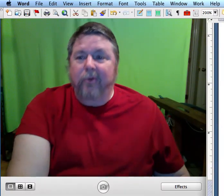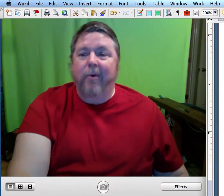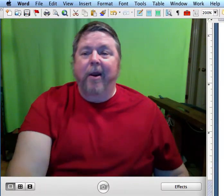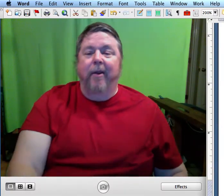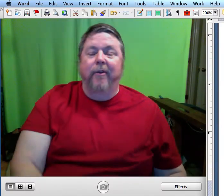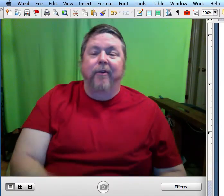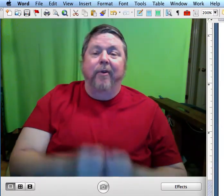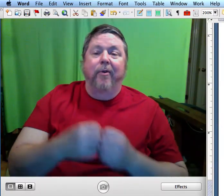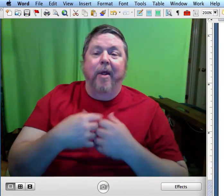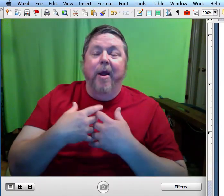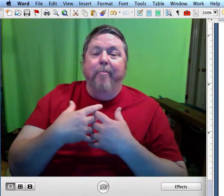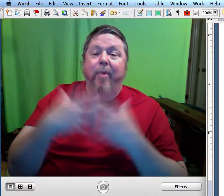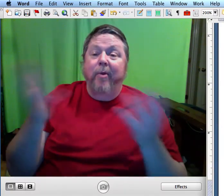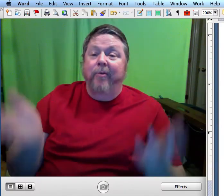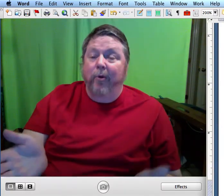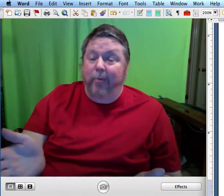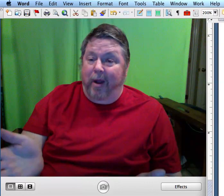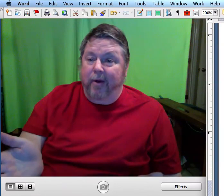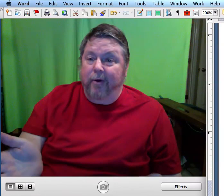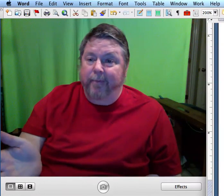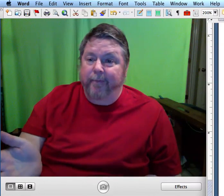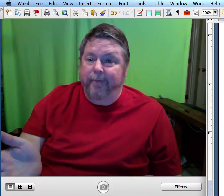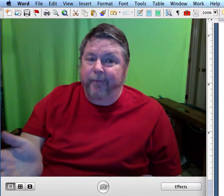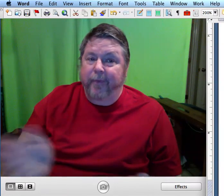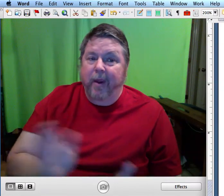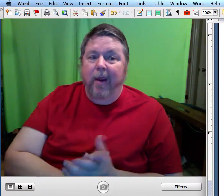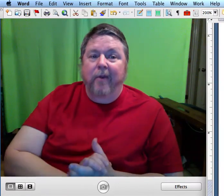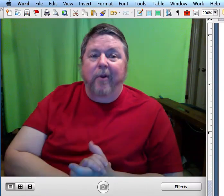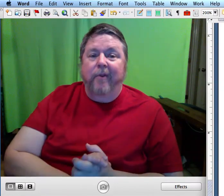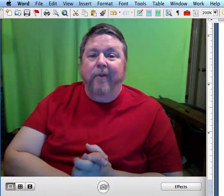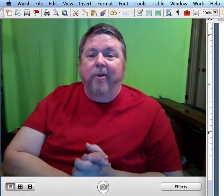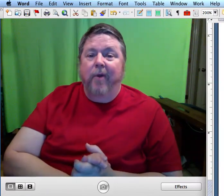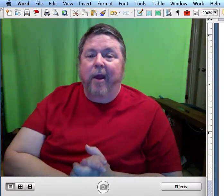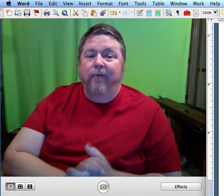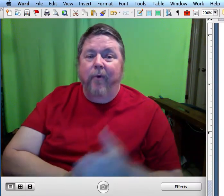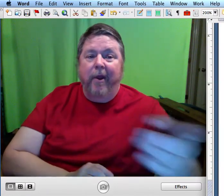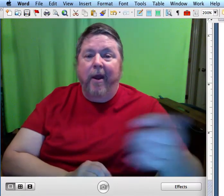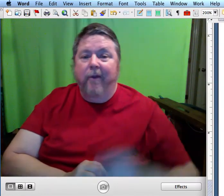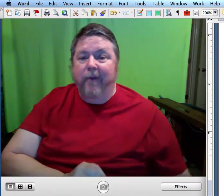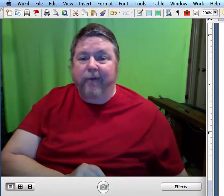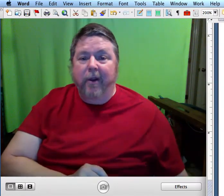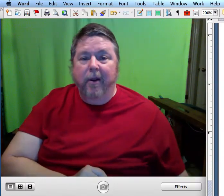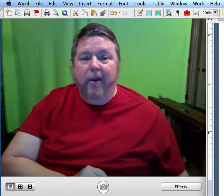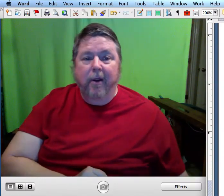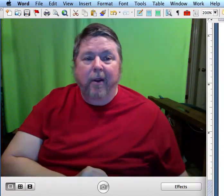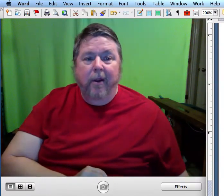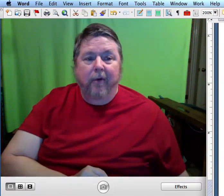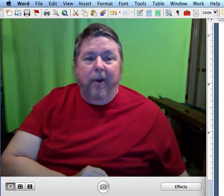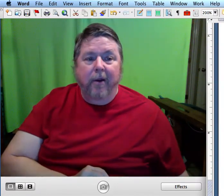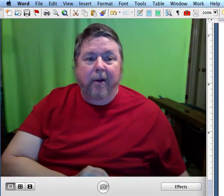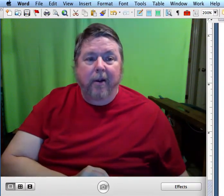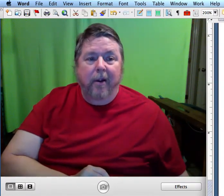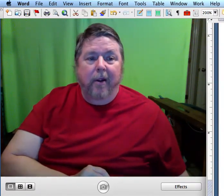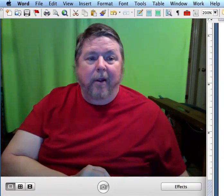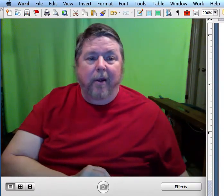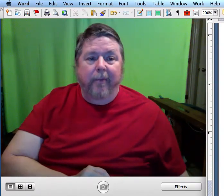your SWOT analysis into a bonus multiplier. So let's say you had 40 out of 50,